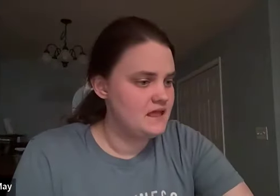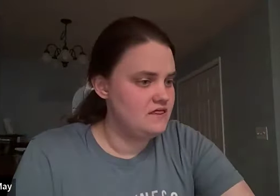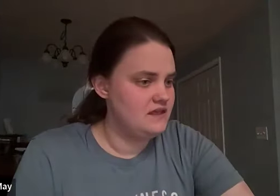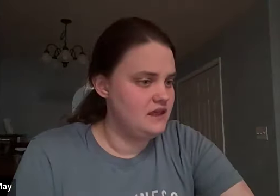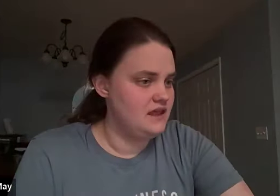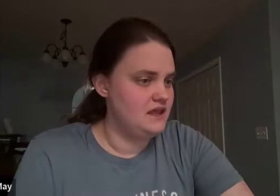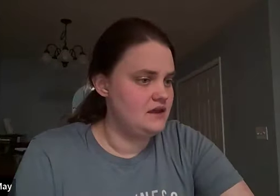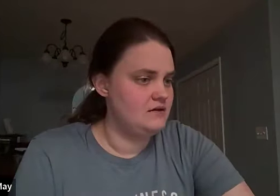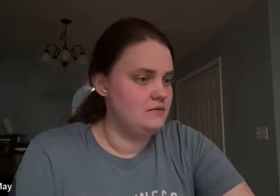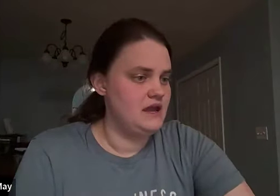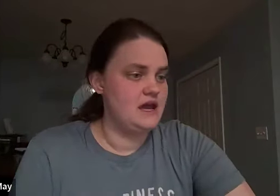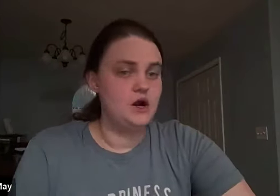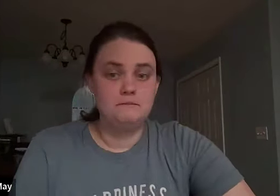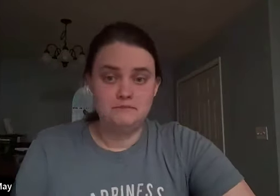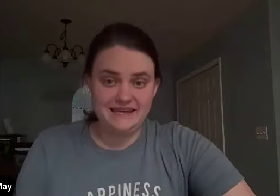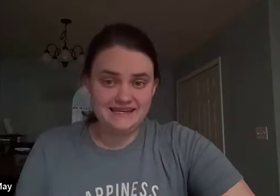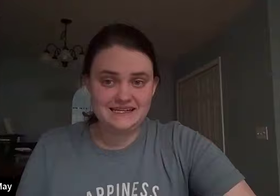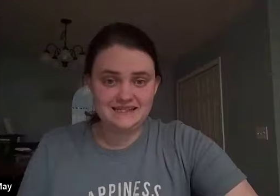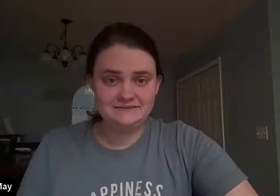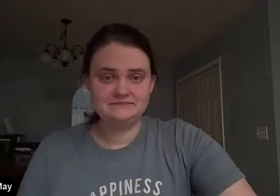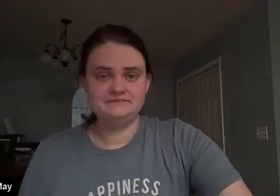And then we had our bacon.